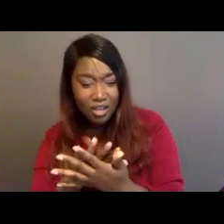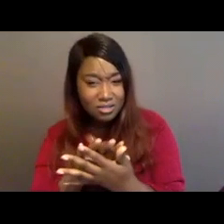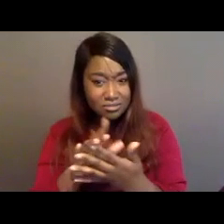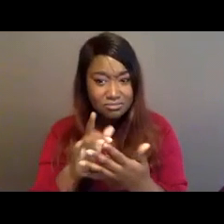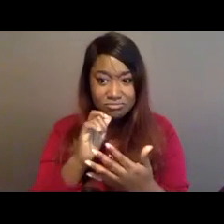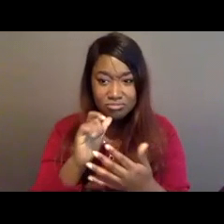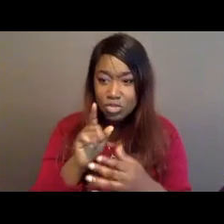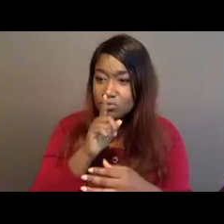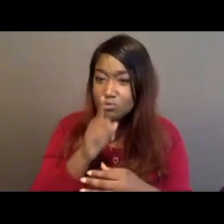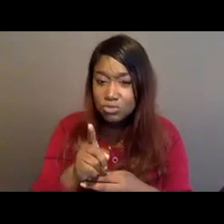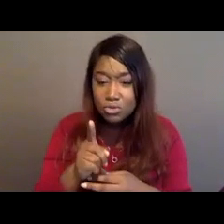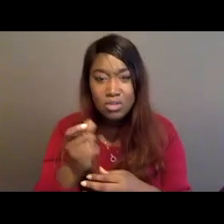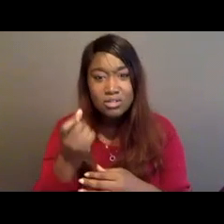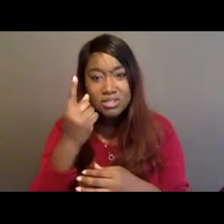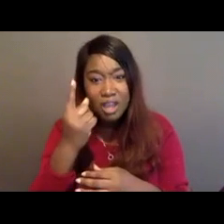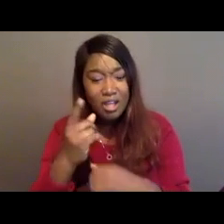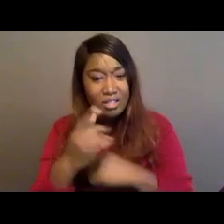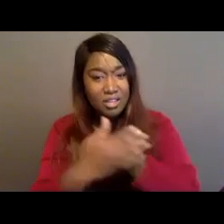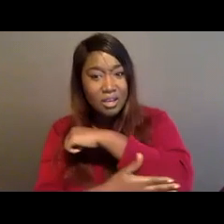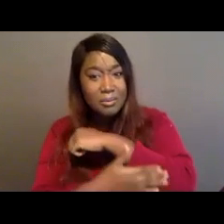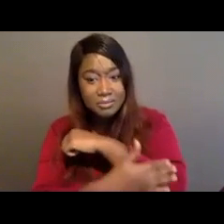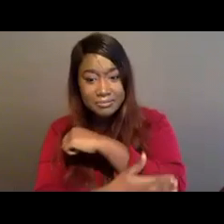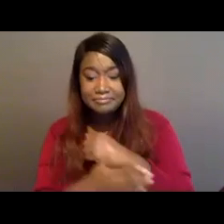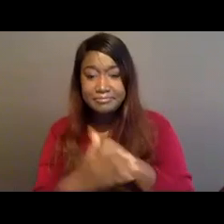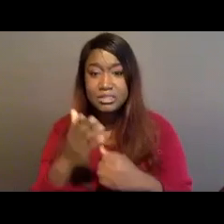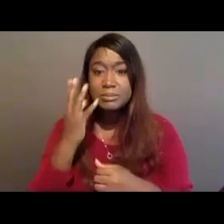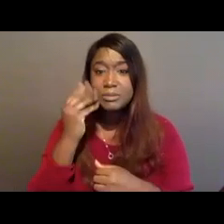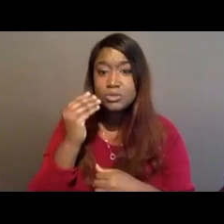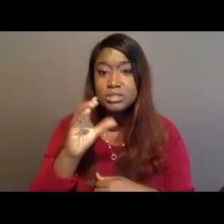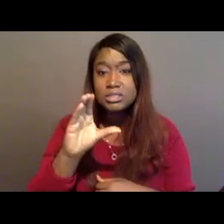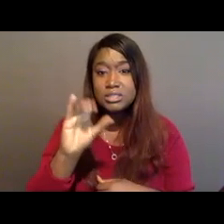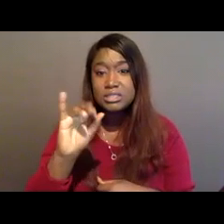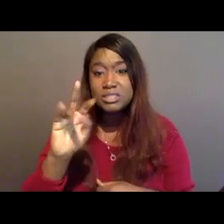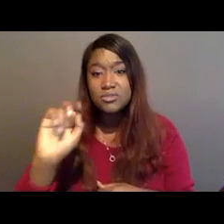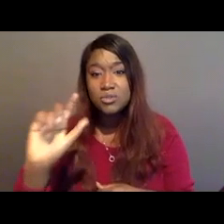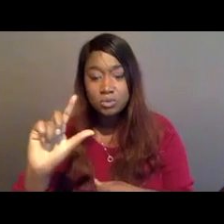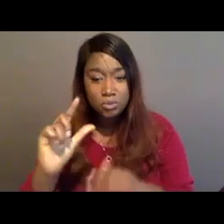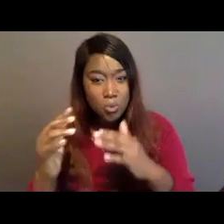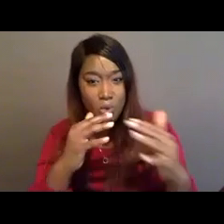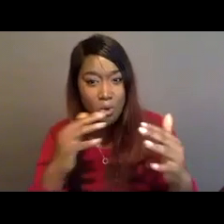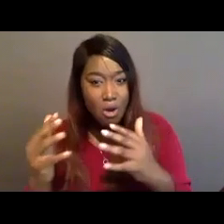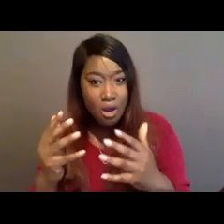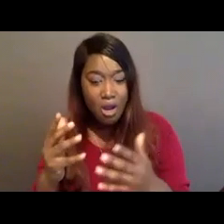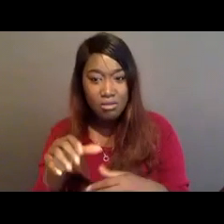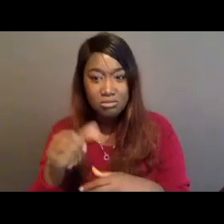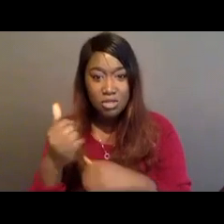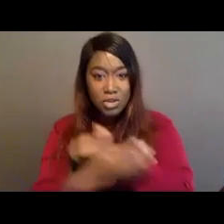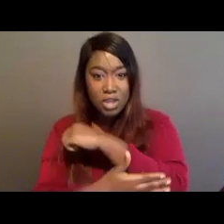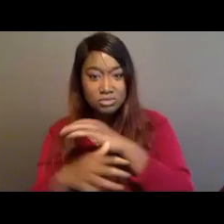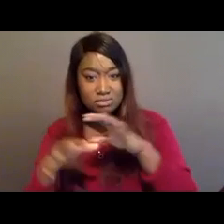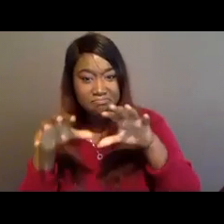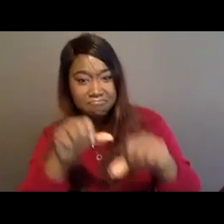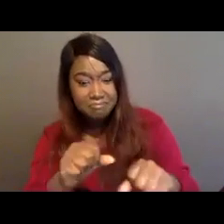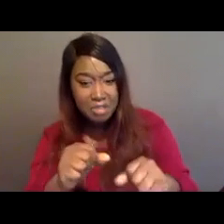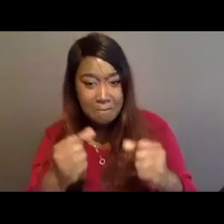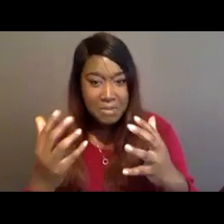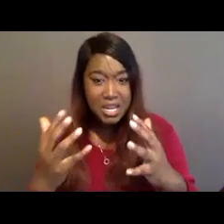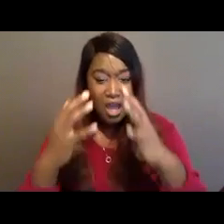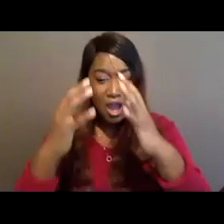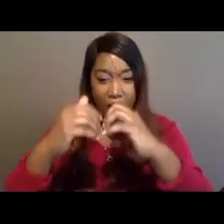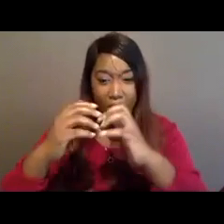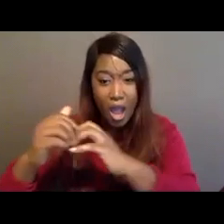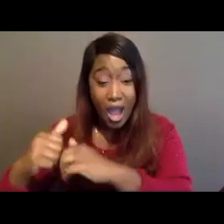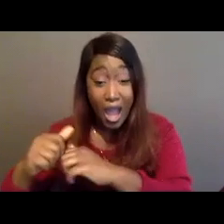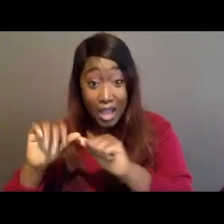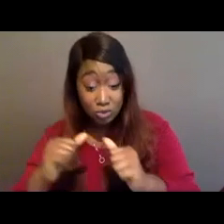war, civil war had been invaded. So there was a lot that was decimated and had to be rebuilt. So in rebuilding